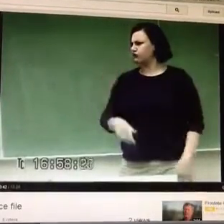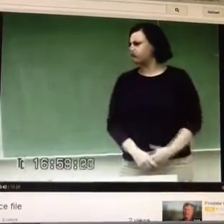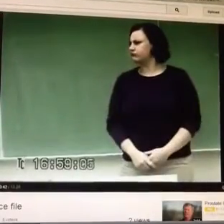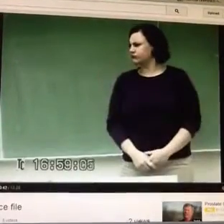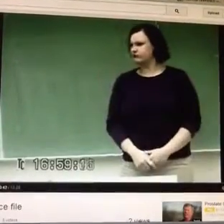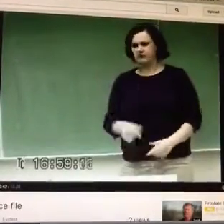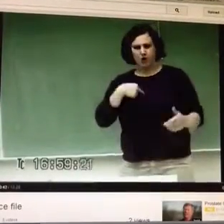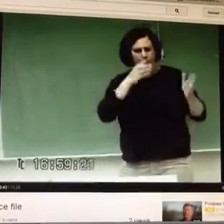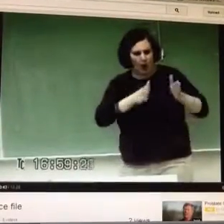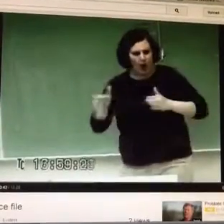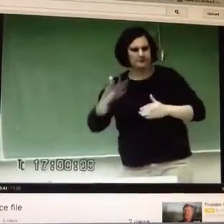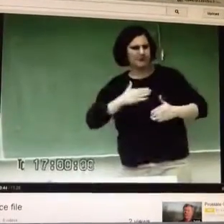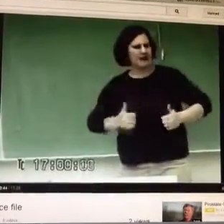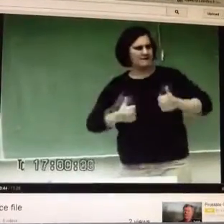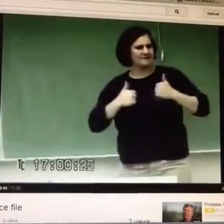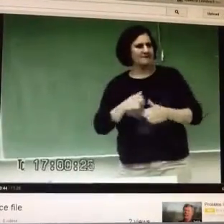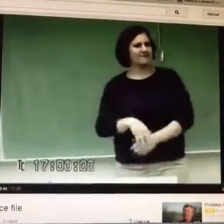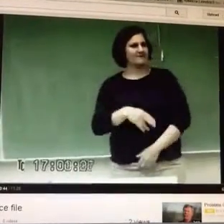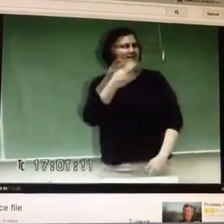So I opened up my calendar on my laptop